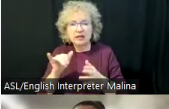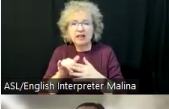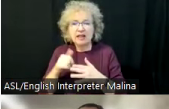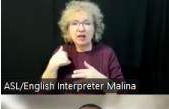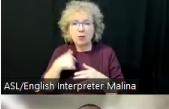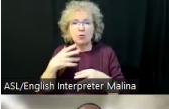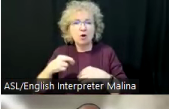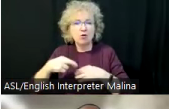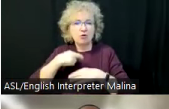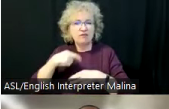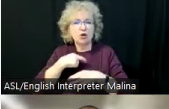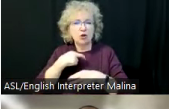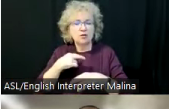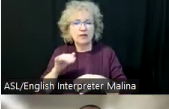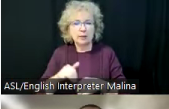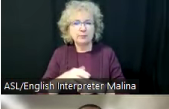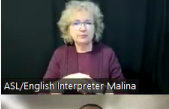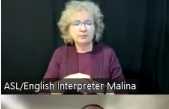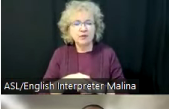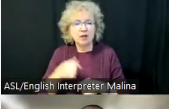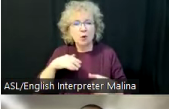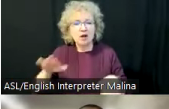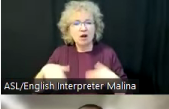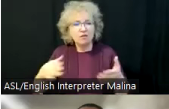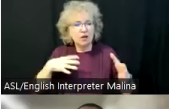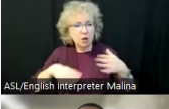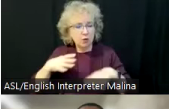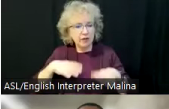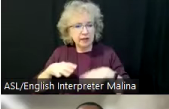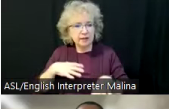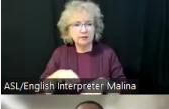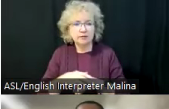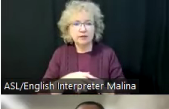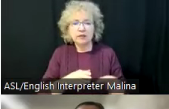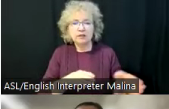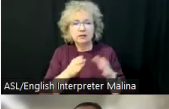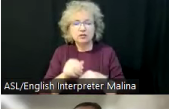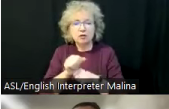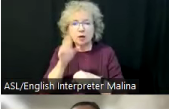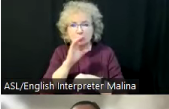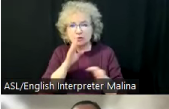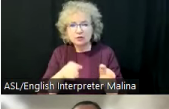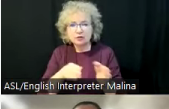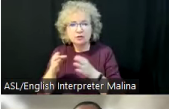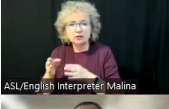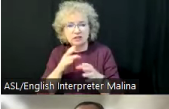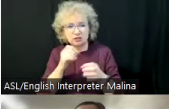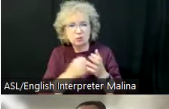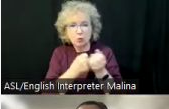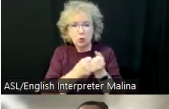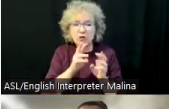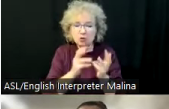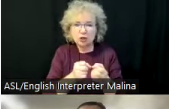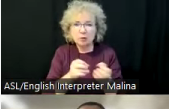referrals from. We do offer clothing. We offer clothing job search support and workshops as well as a job